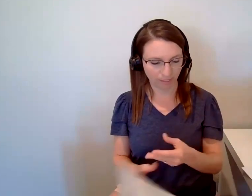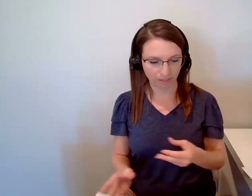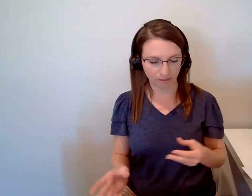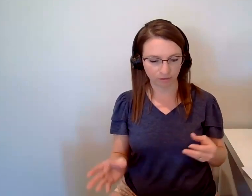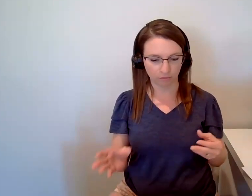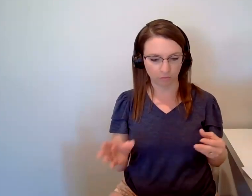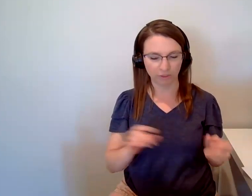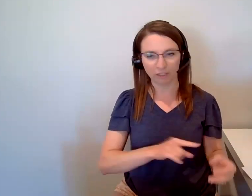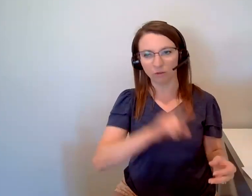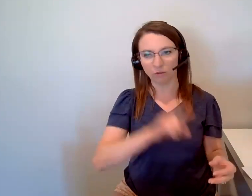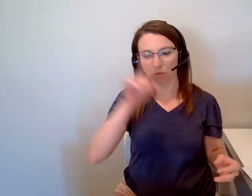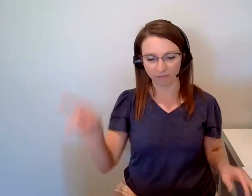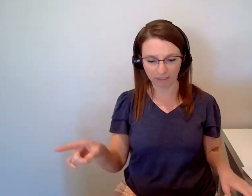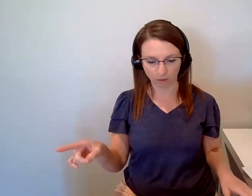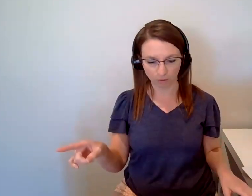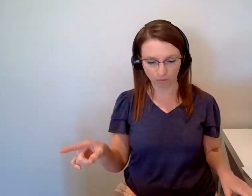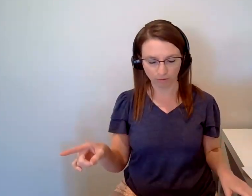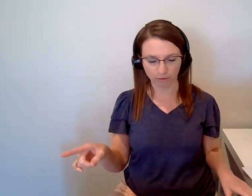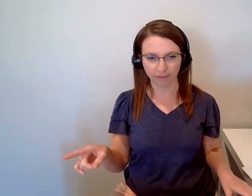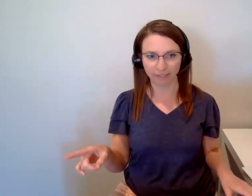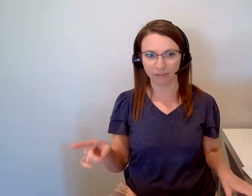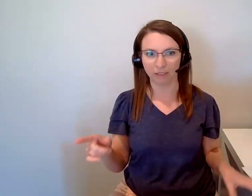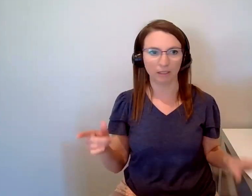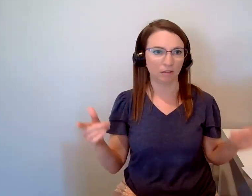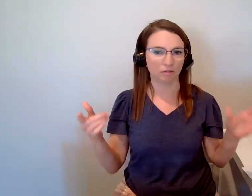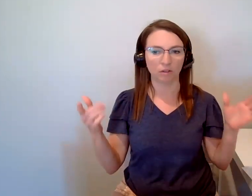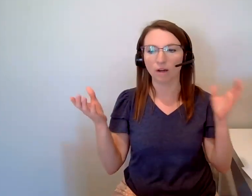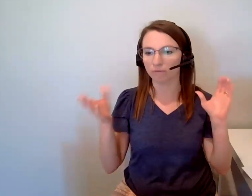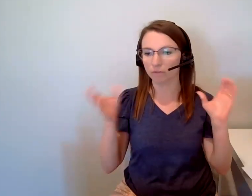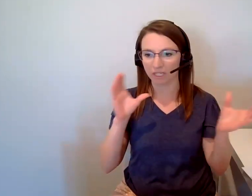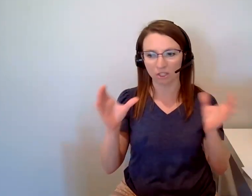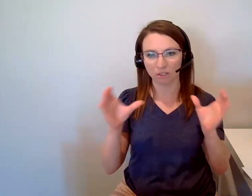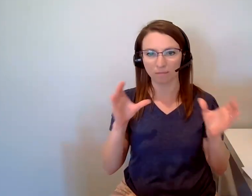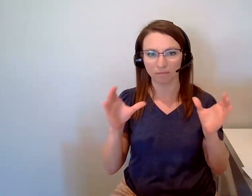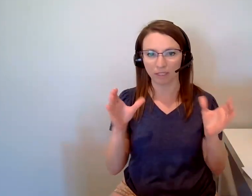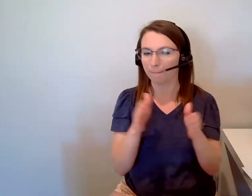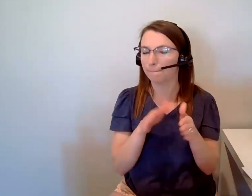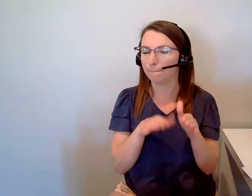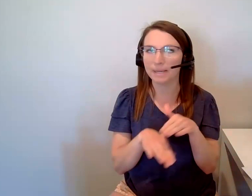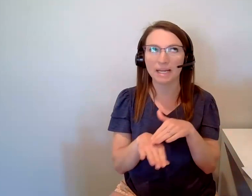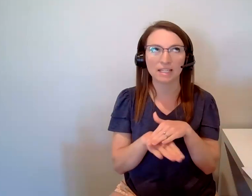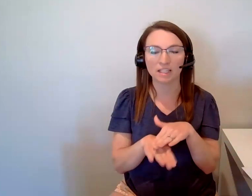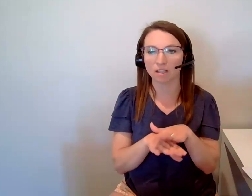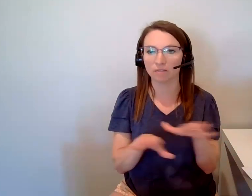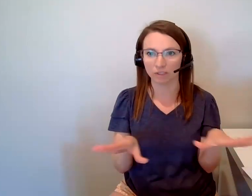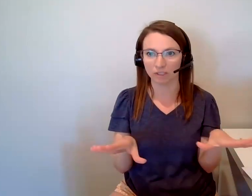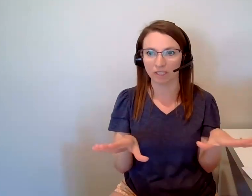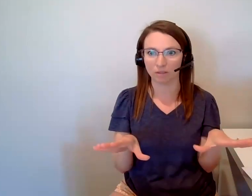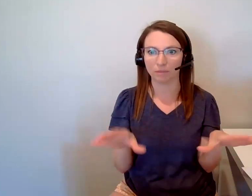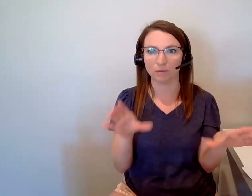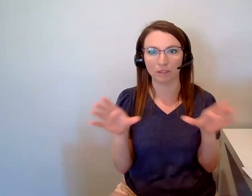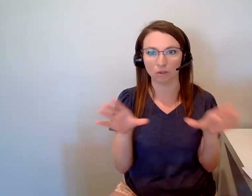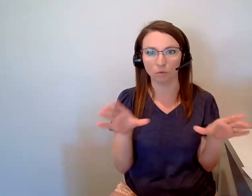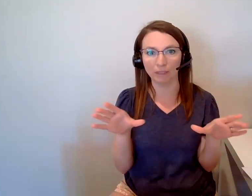that will take you to a video that is a conversation, like a basic conversation between two